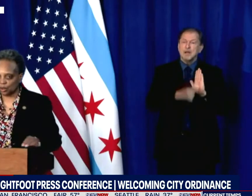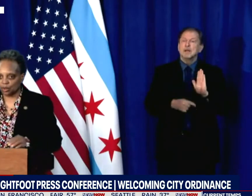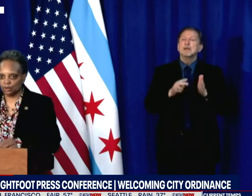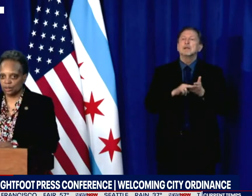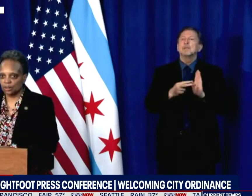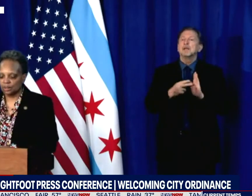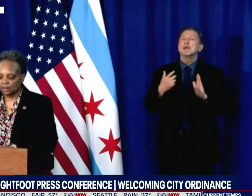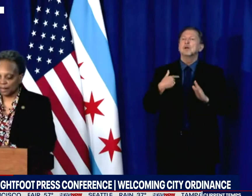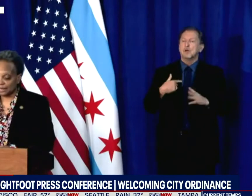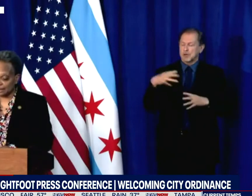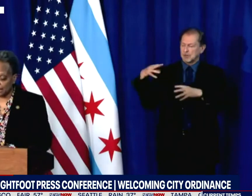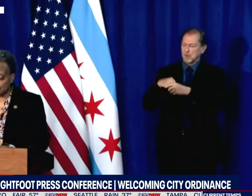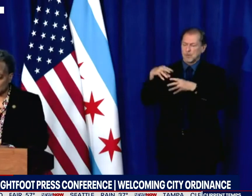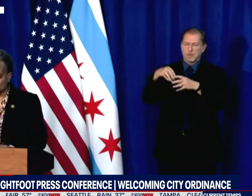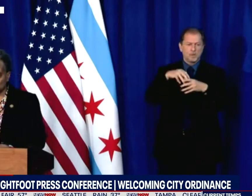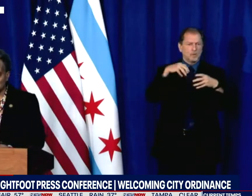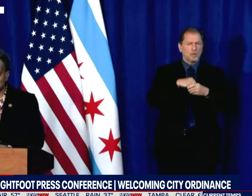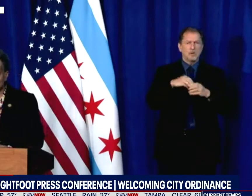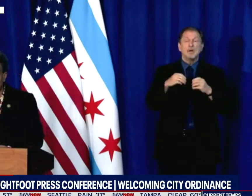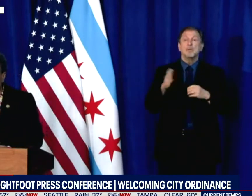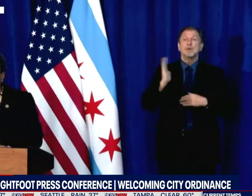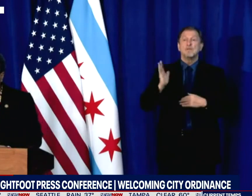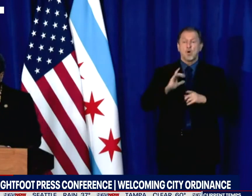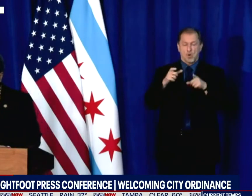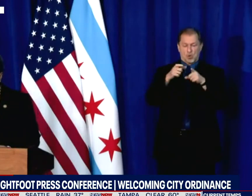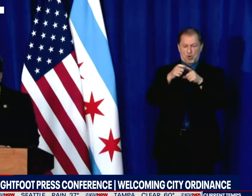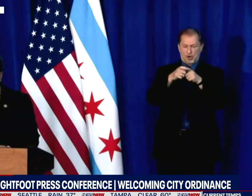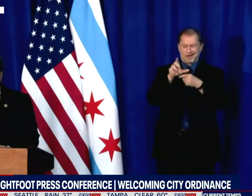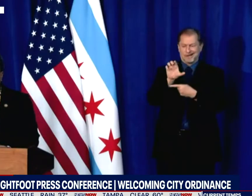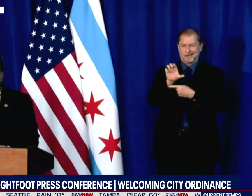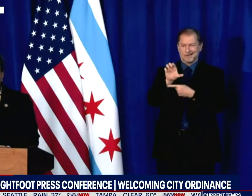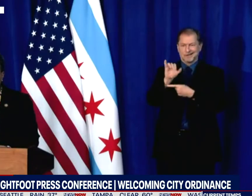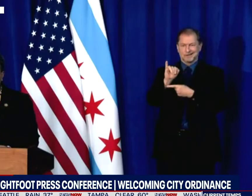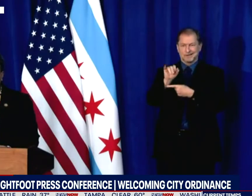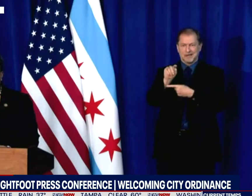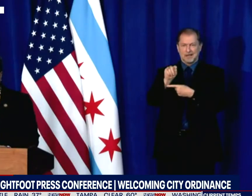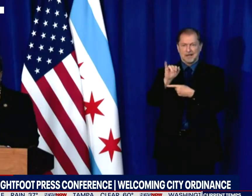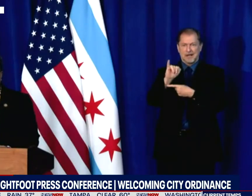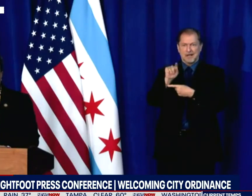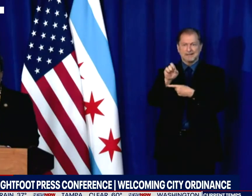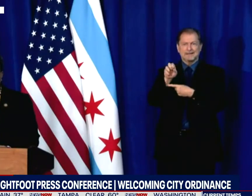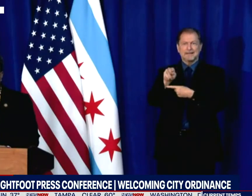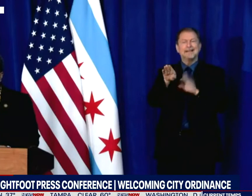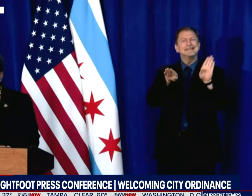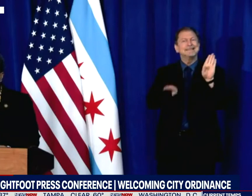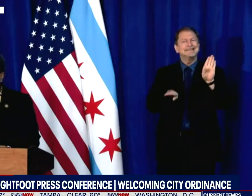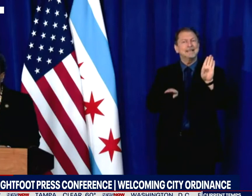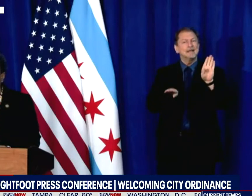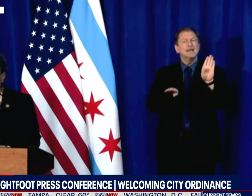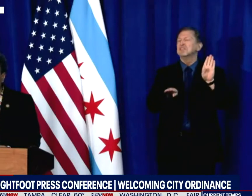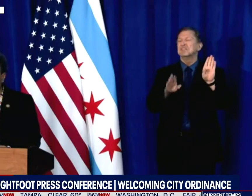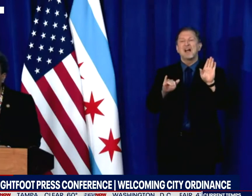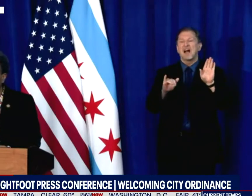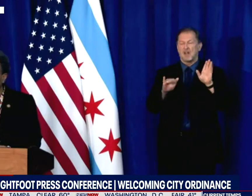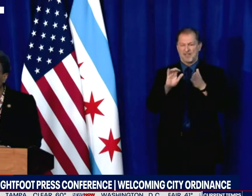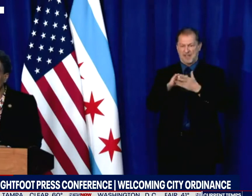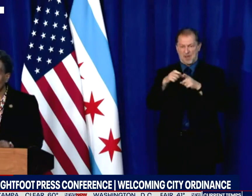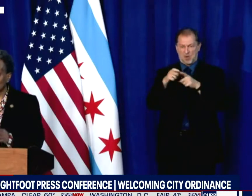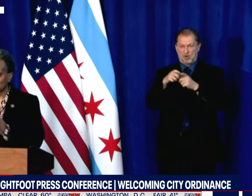municipal code by eliminating the word citizen and replacing it with person or resident.